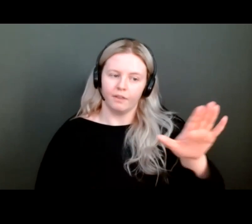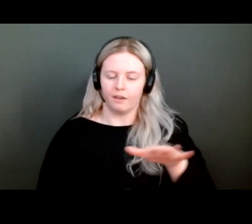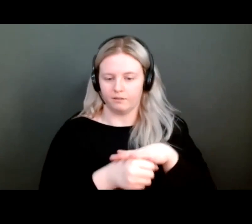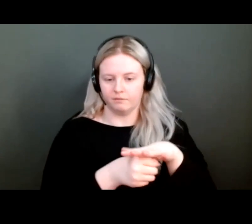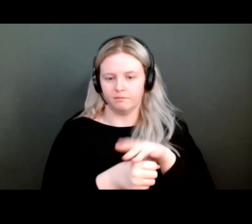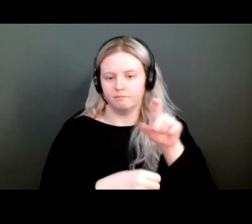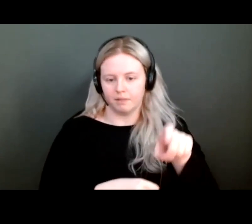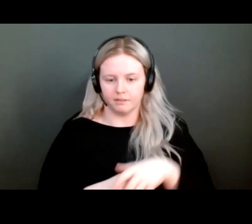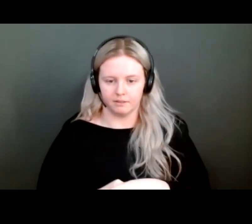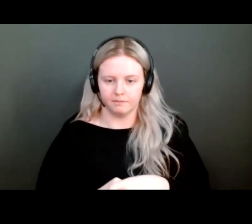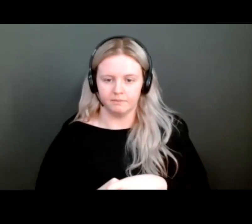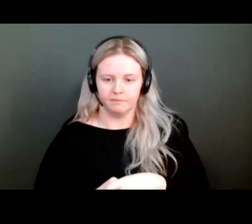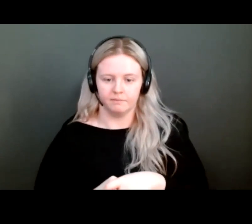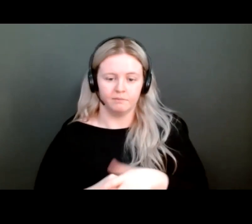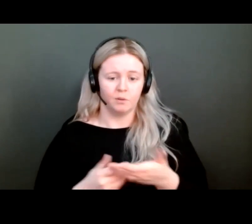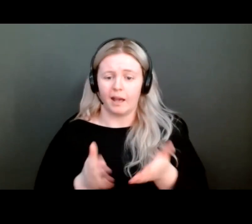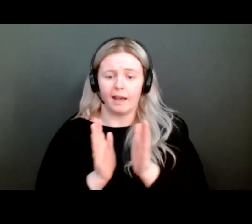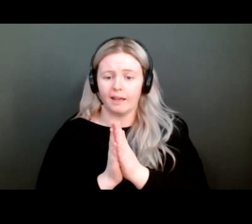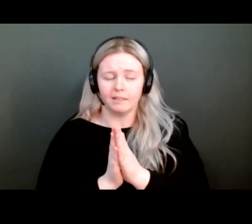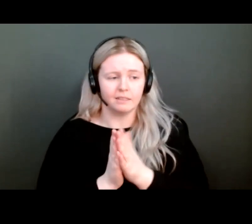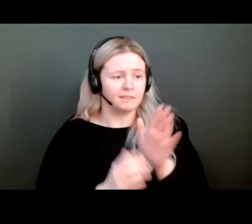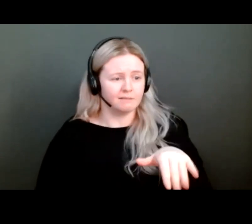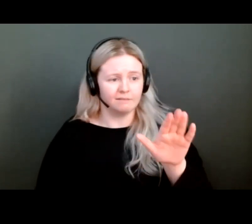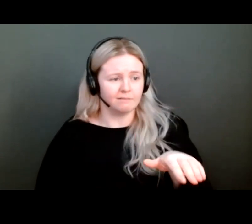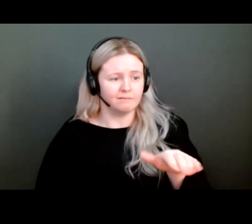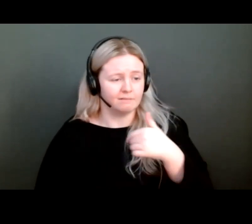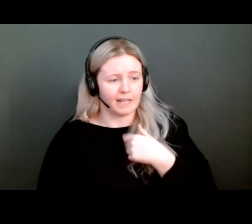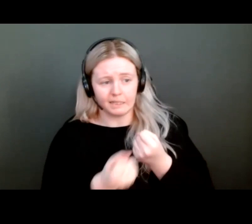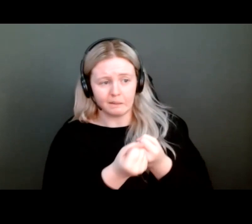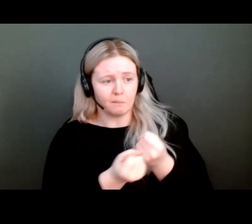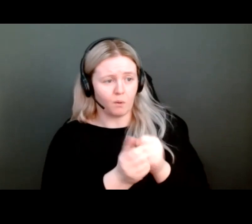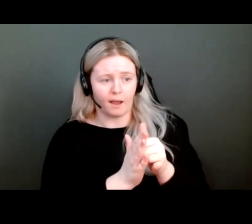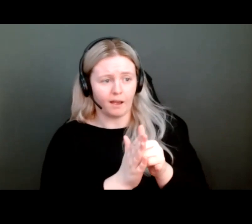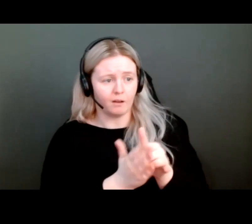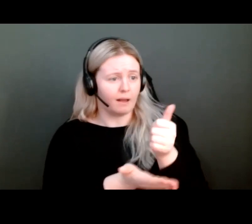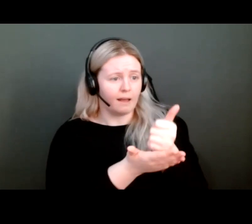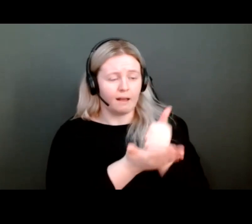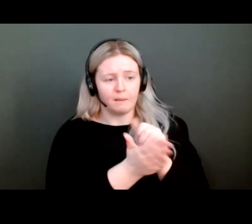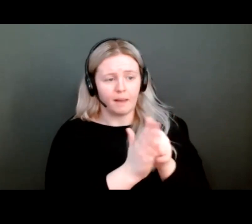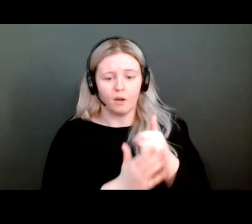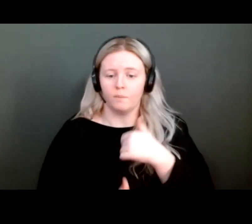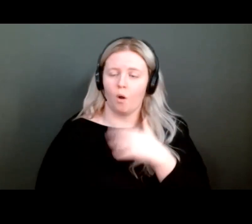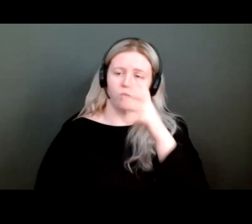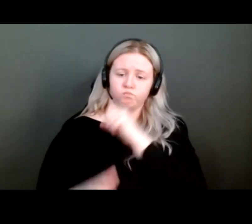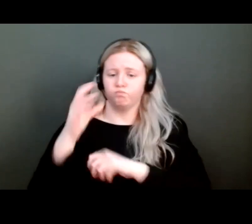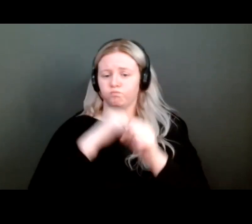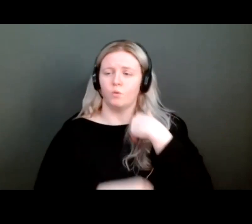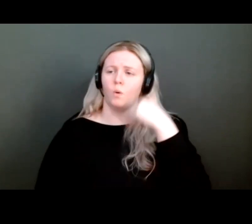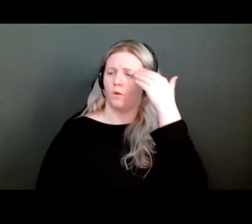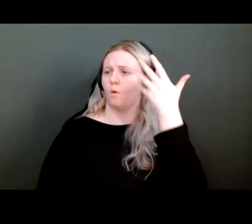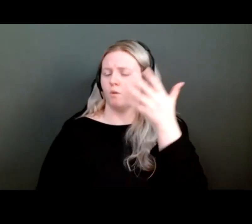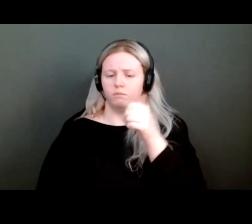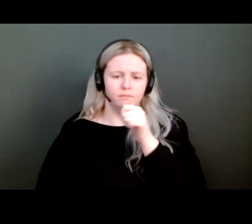area. Ask, how can I help? Don't assume.